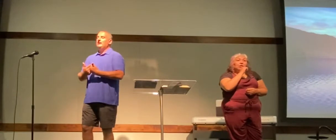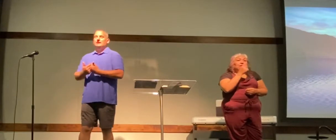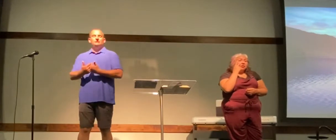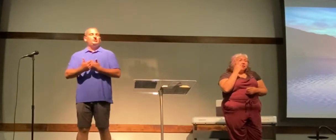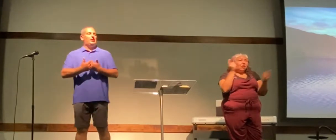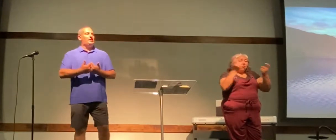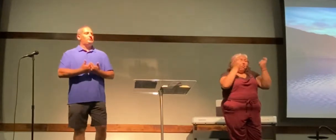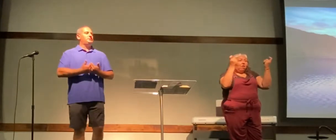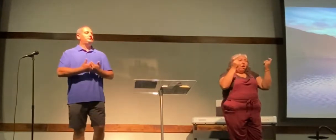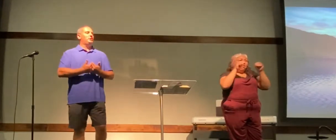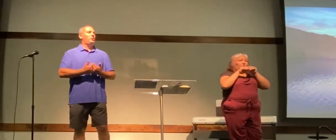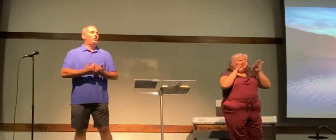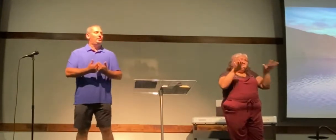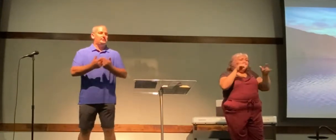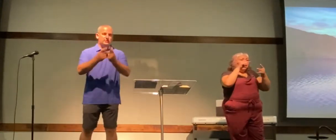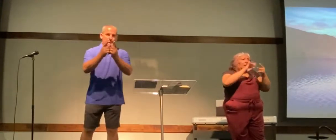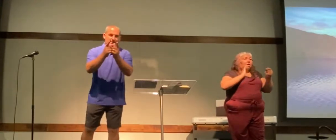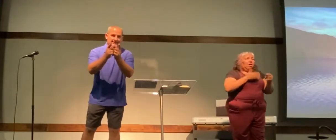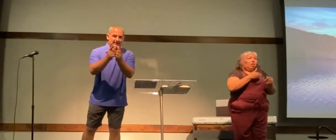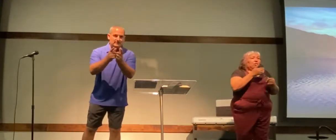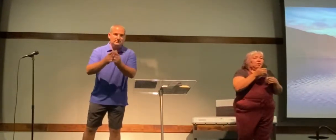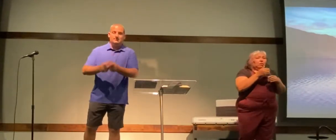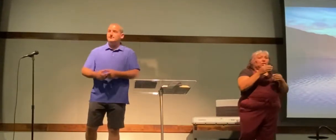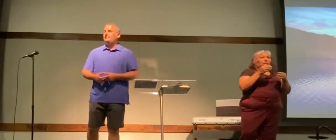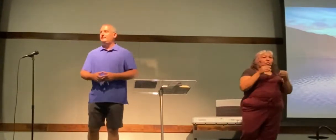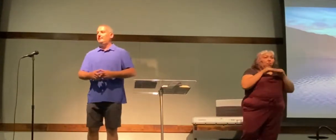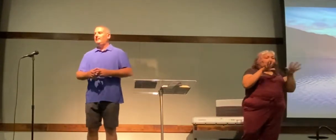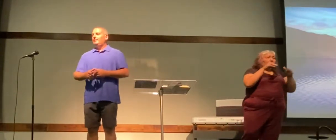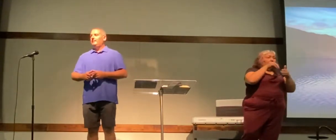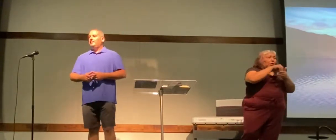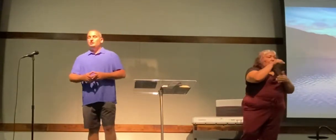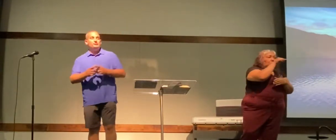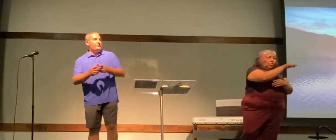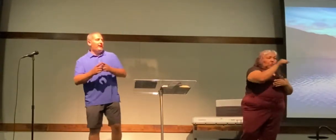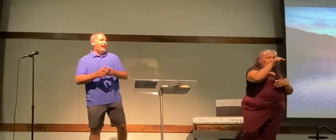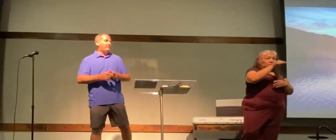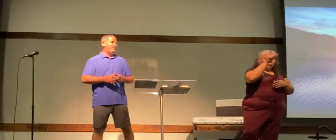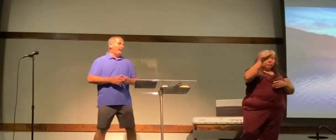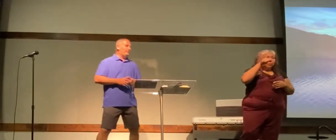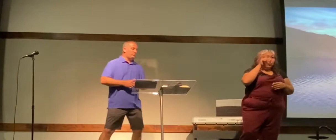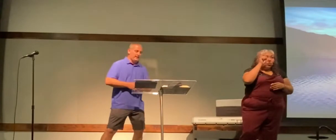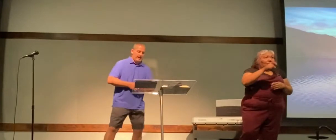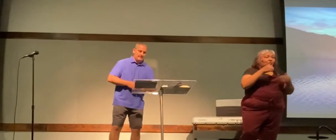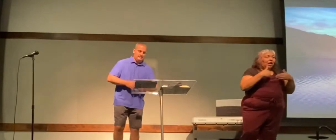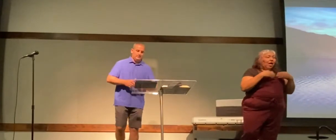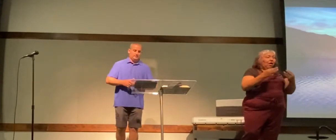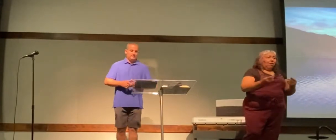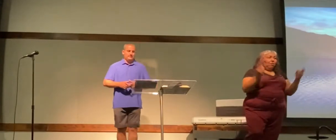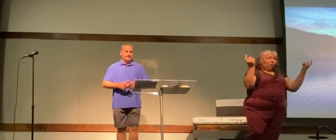out into our country, into our world, until it breaks out in you. You've got to have revival